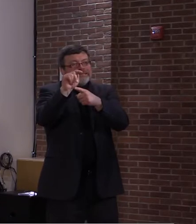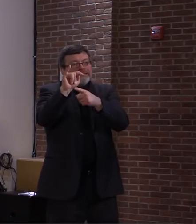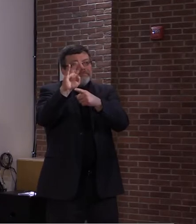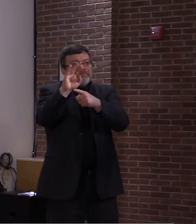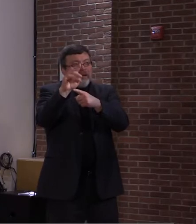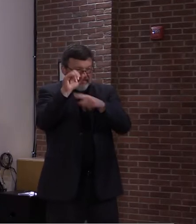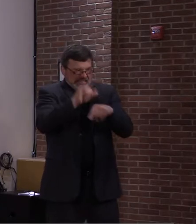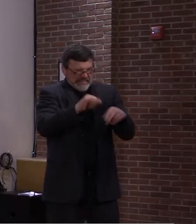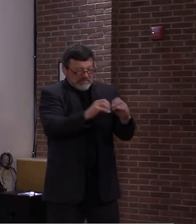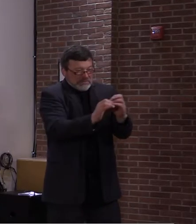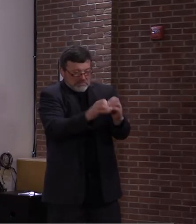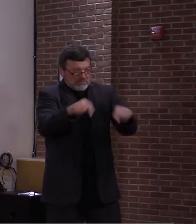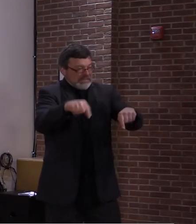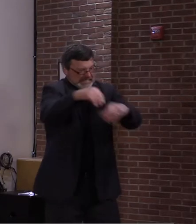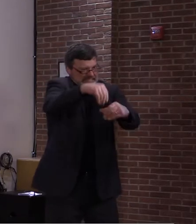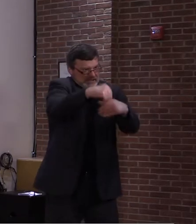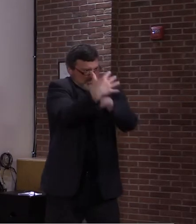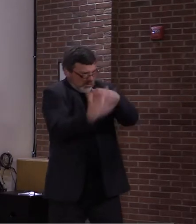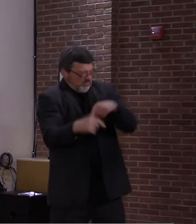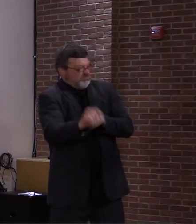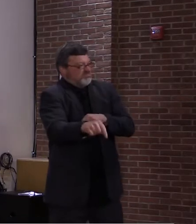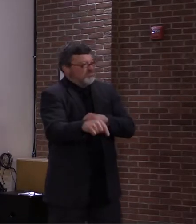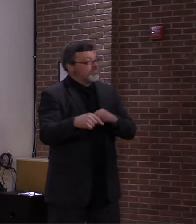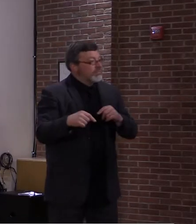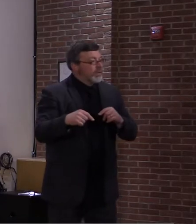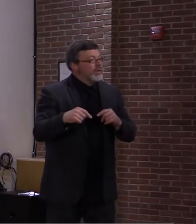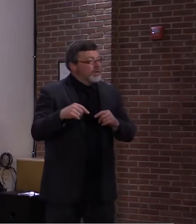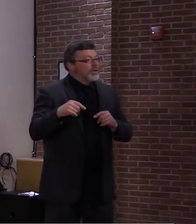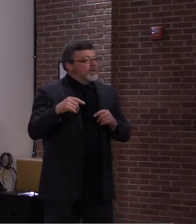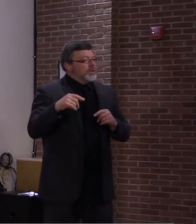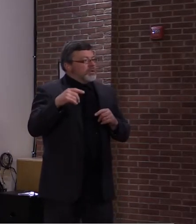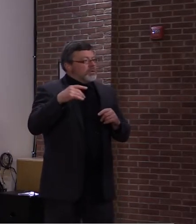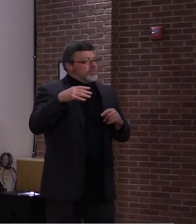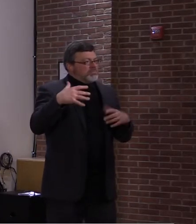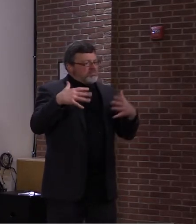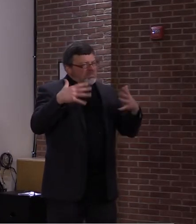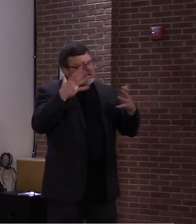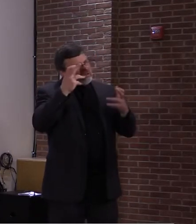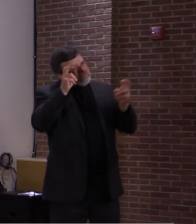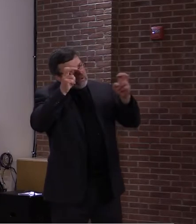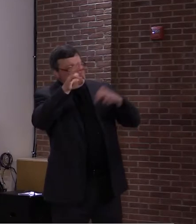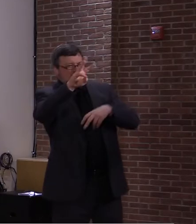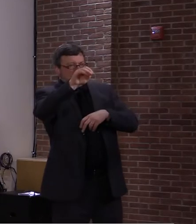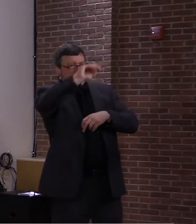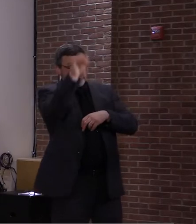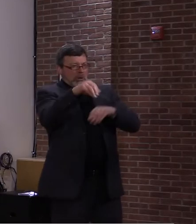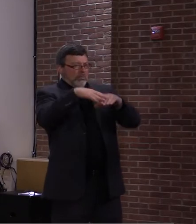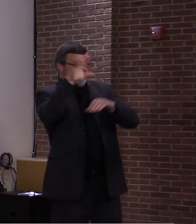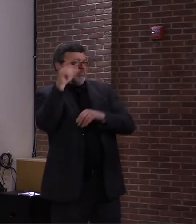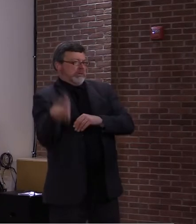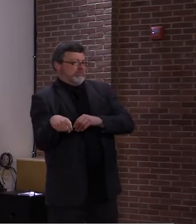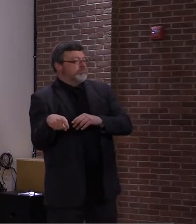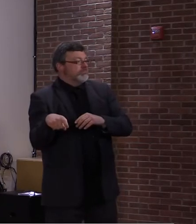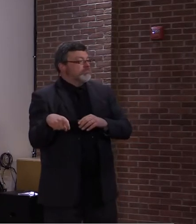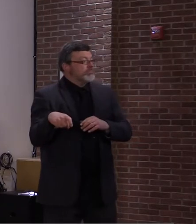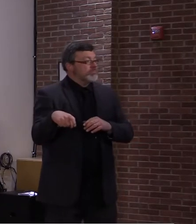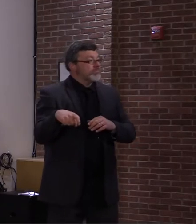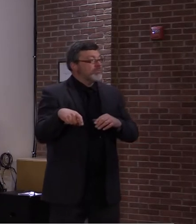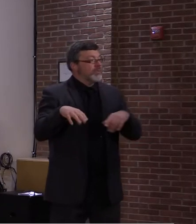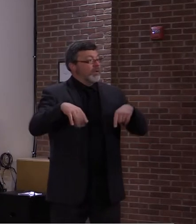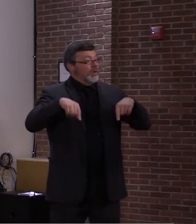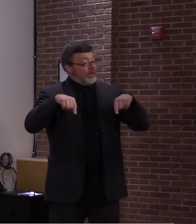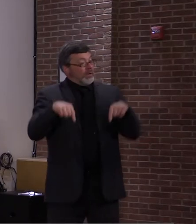state had something in the 70-72% range. Vermont was the lowest state with